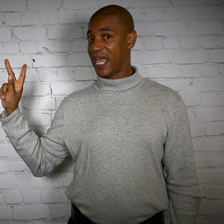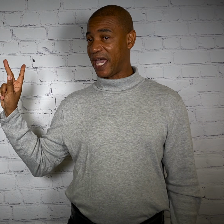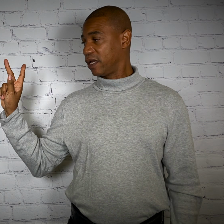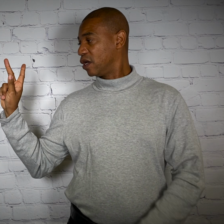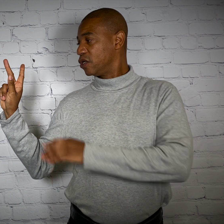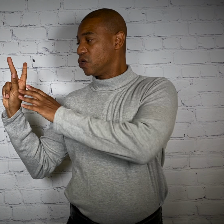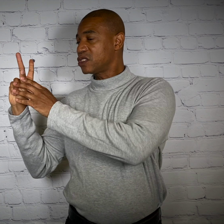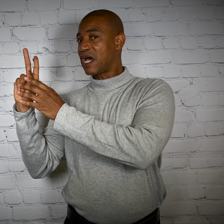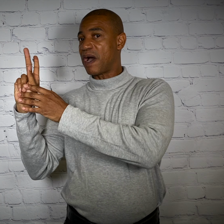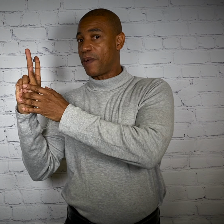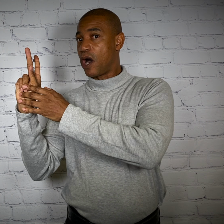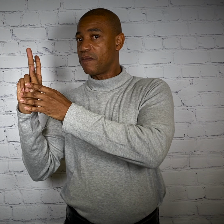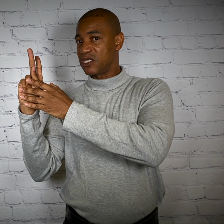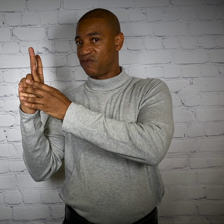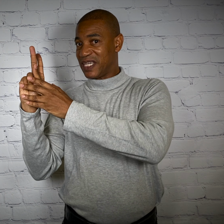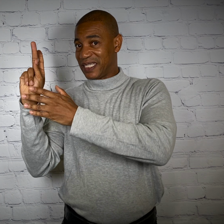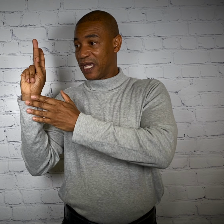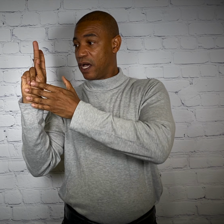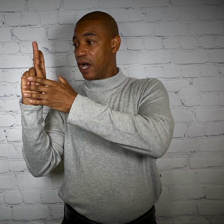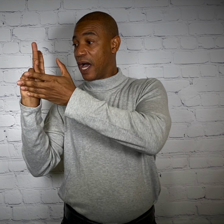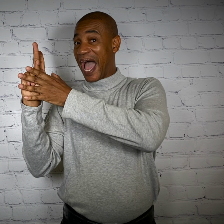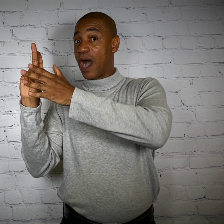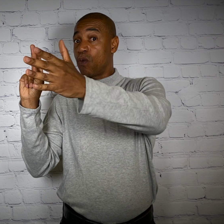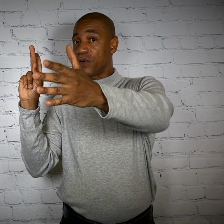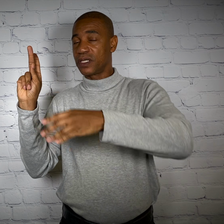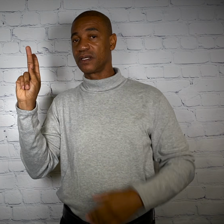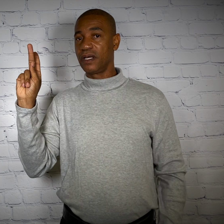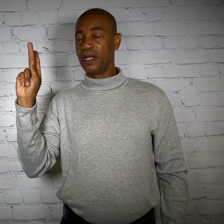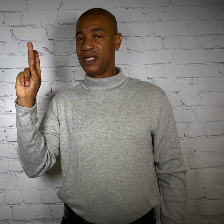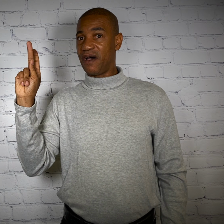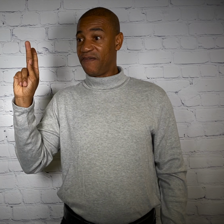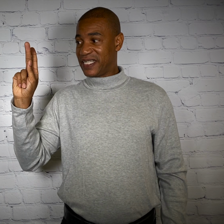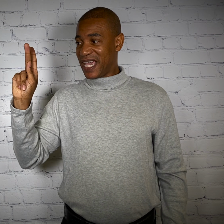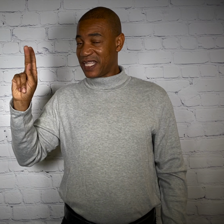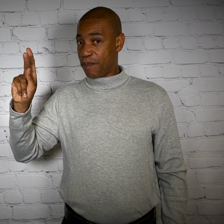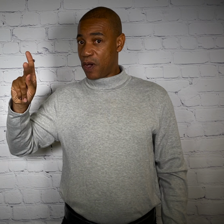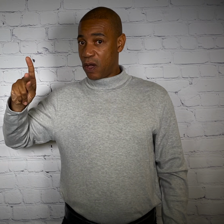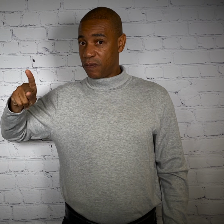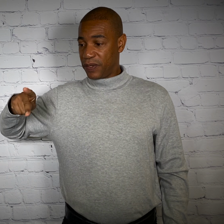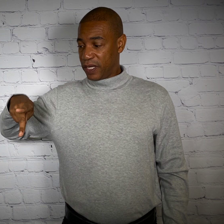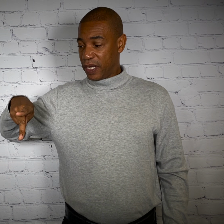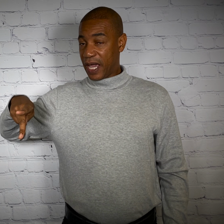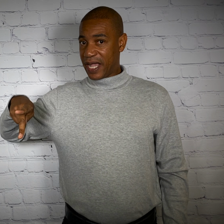K. Notice how my palm is facing outward. Now, if I take that palm and I